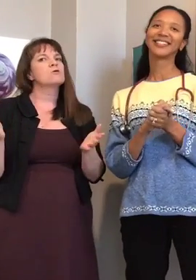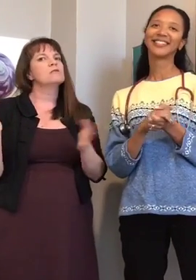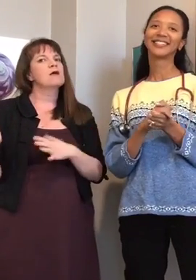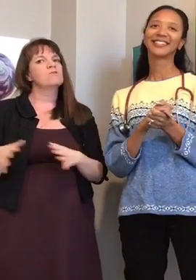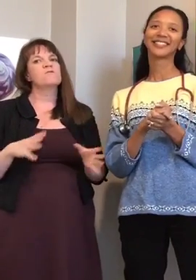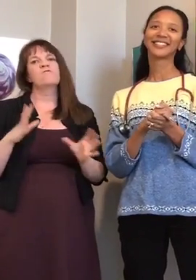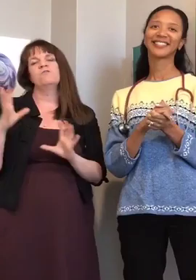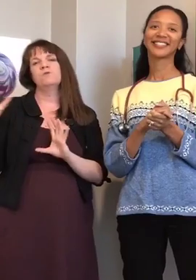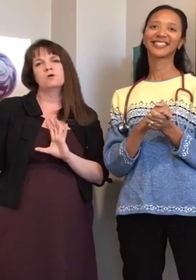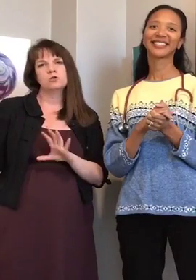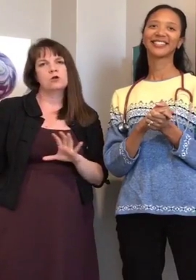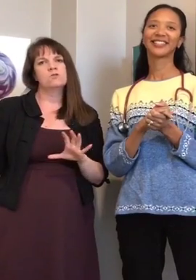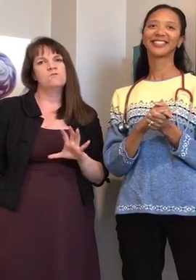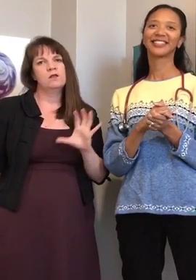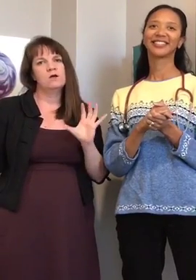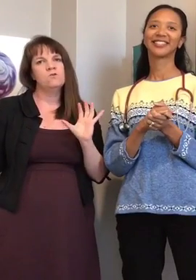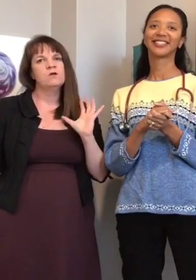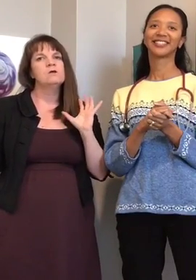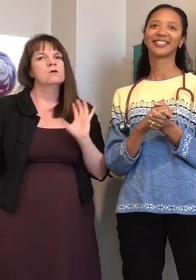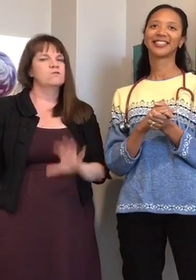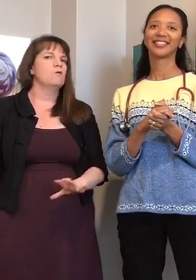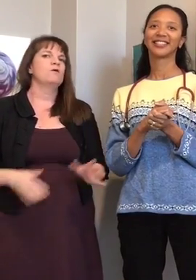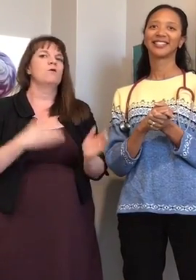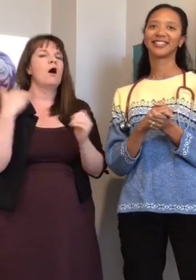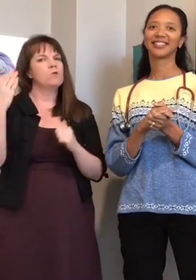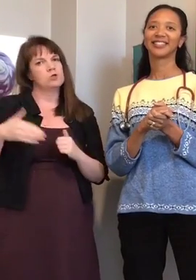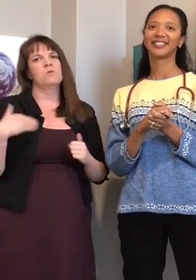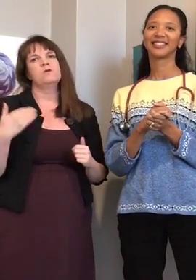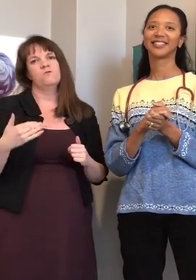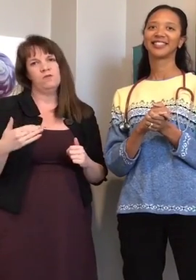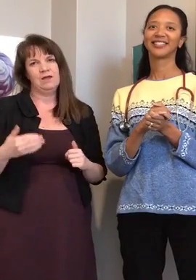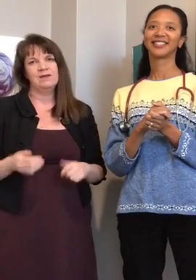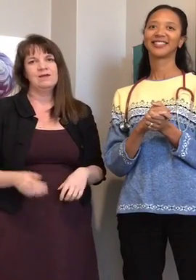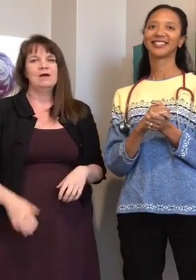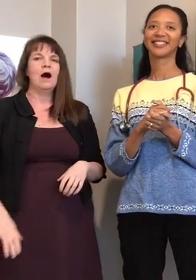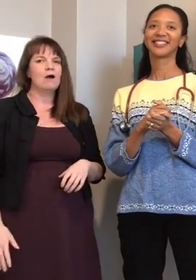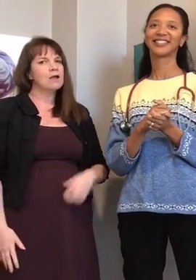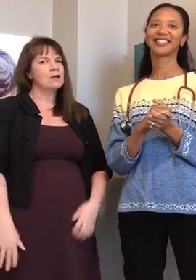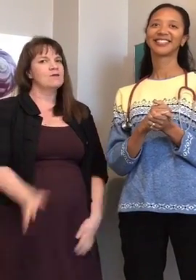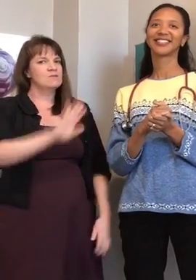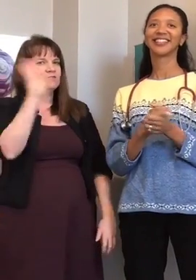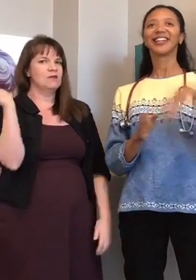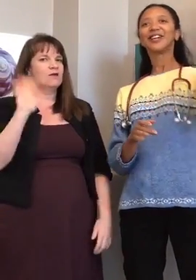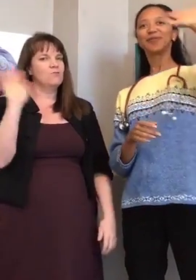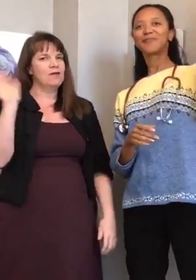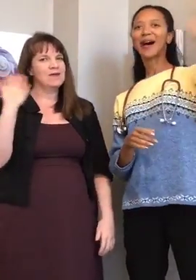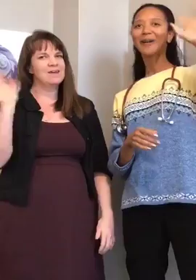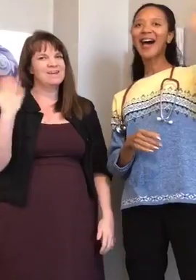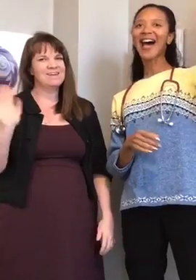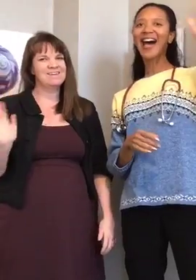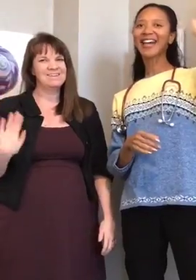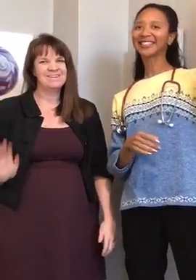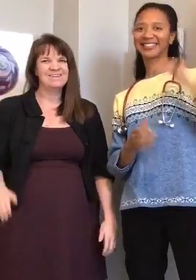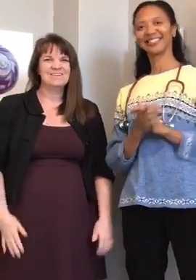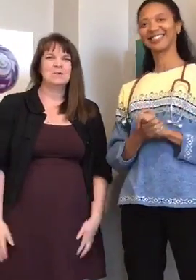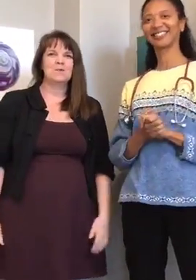And make sure to like us on Facebook, share the videos, because that way they'll always show up in your feed. All right, guys. See you next week. Bye-bye.